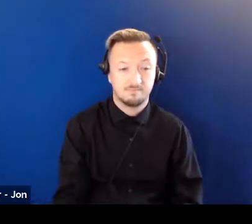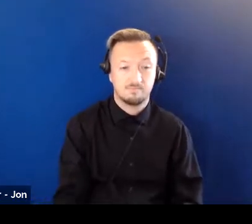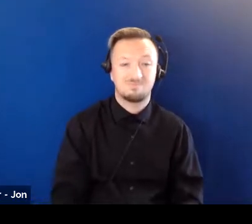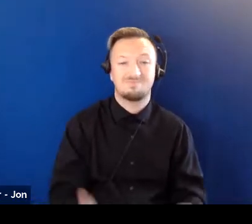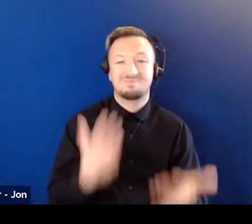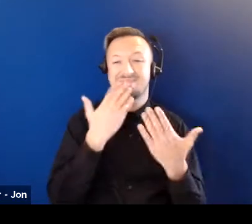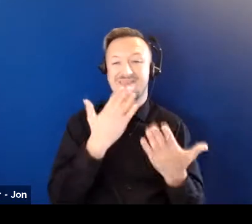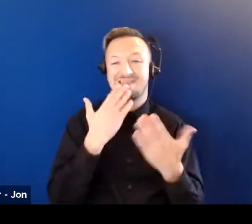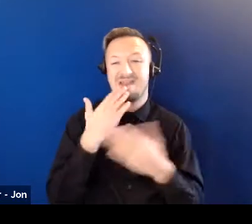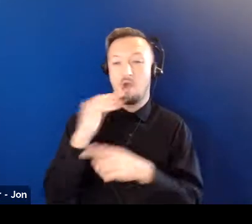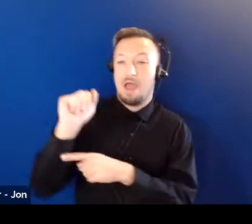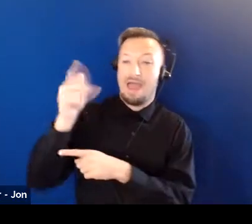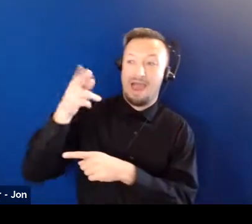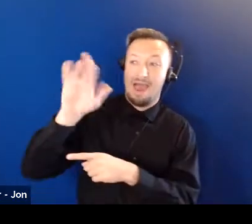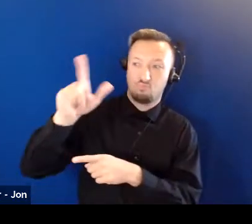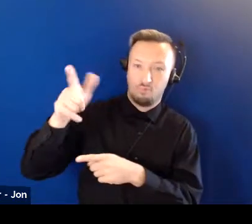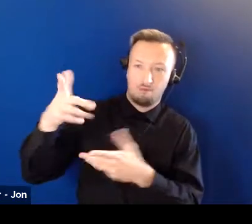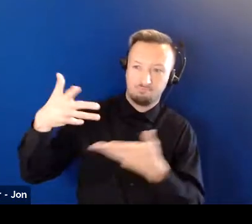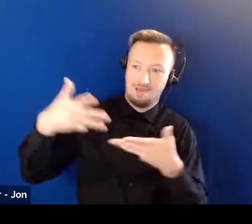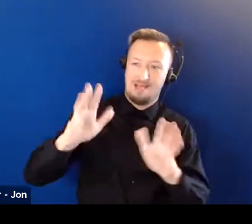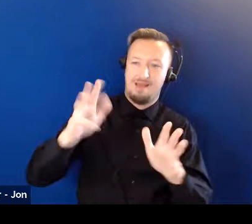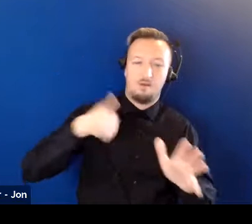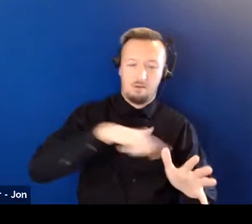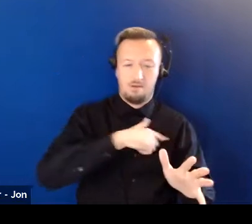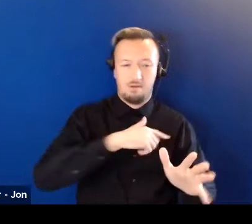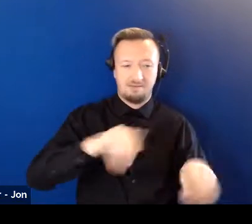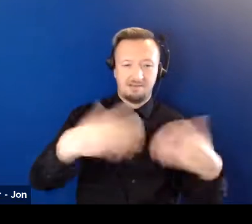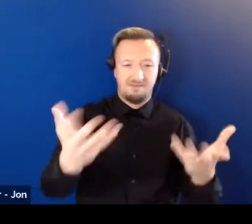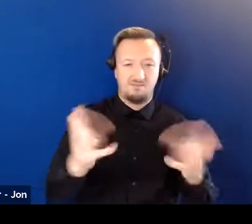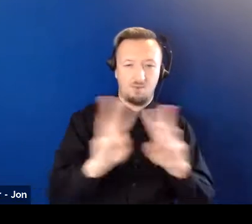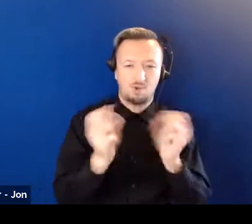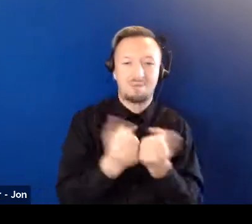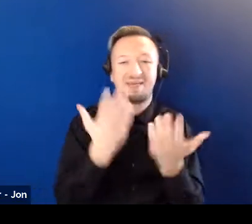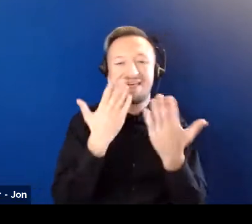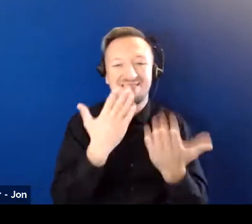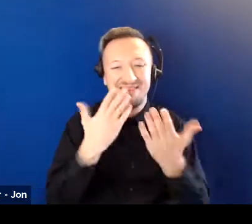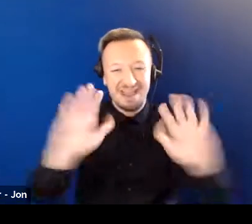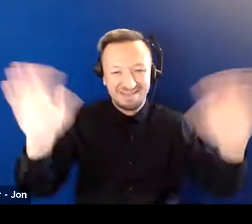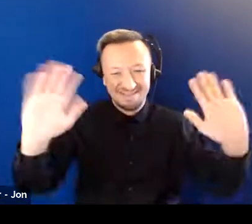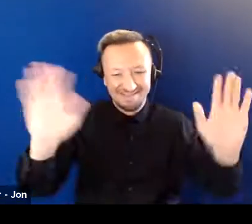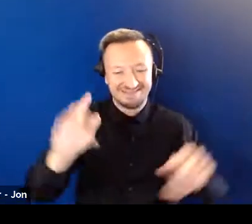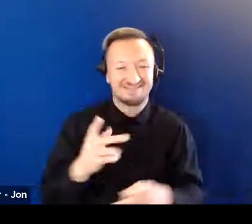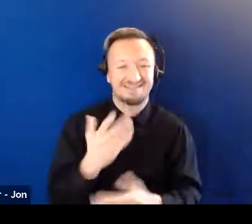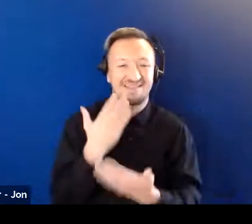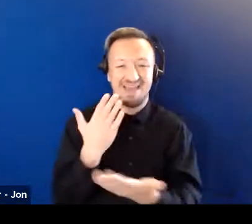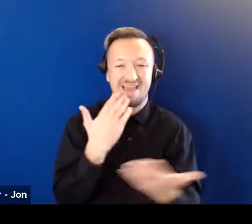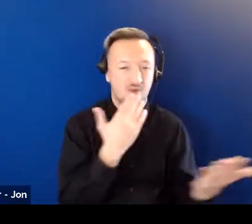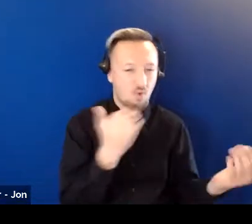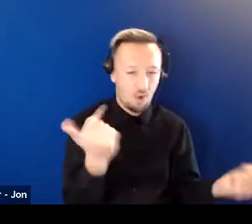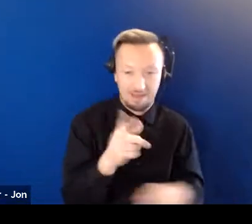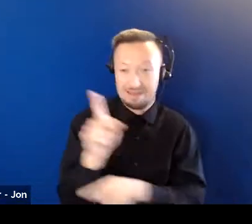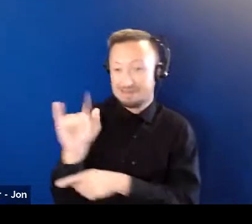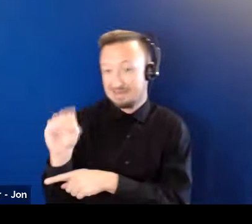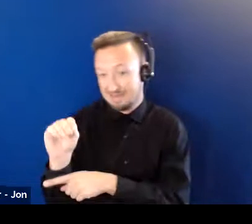Thank you to April for allowing us to provide this workshop. Thanks everybody, and thanks to the panelists. Thanks, Kim, for your work